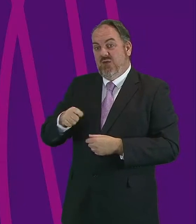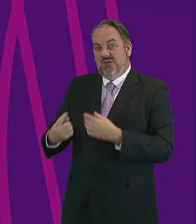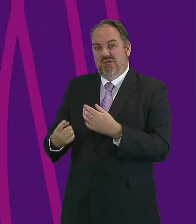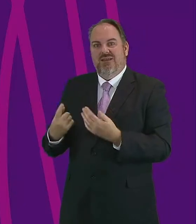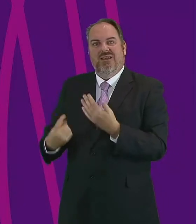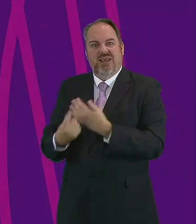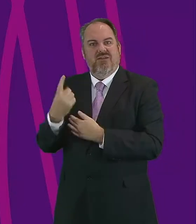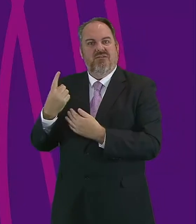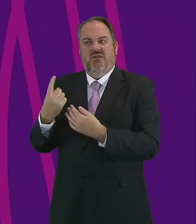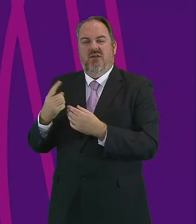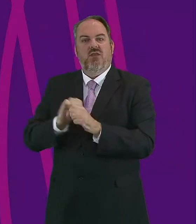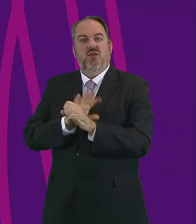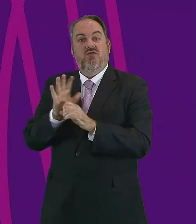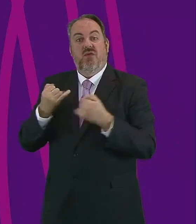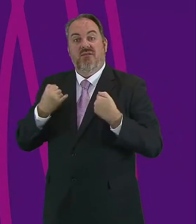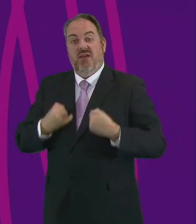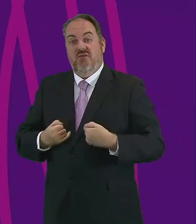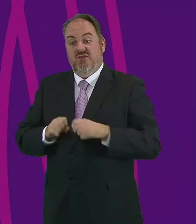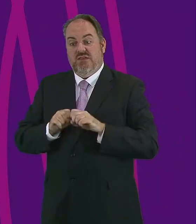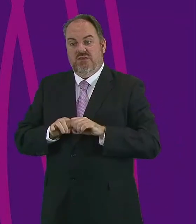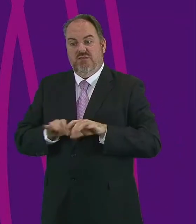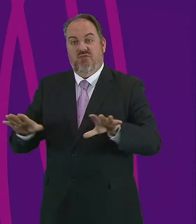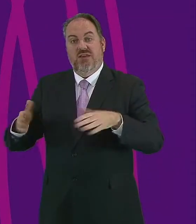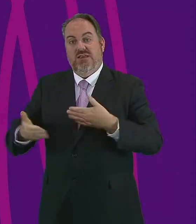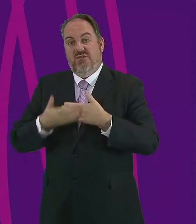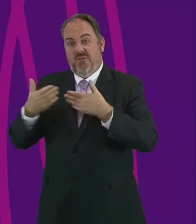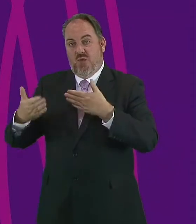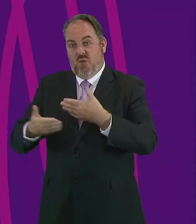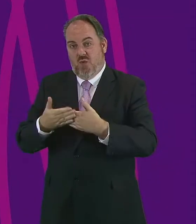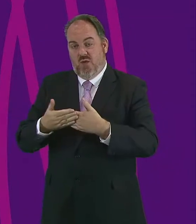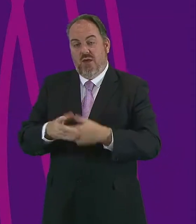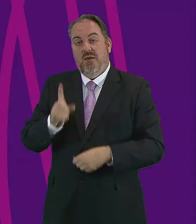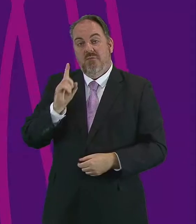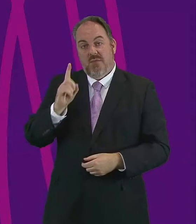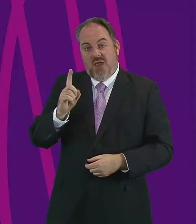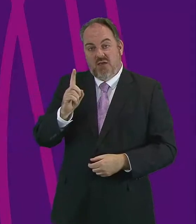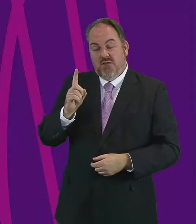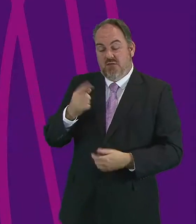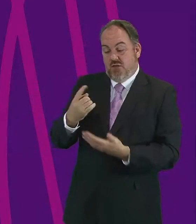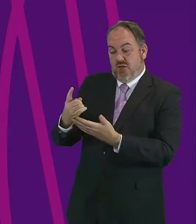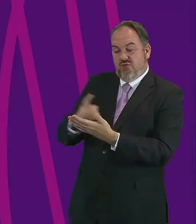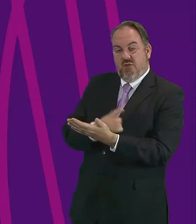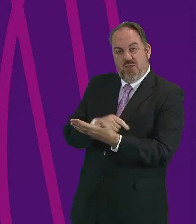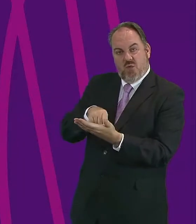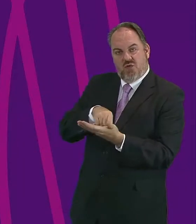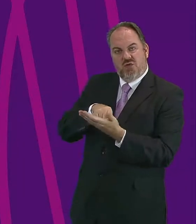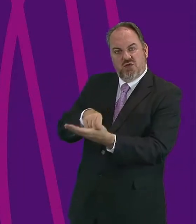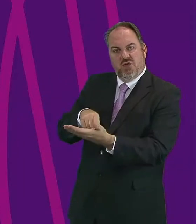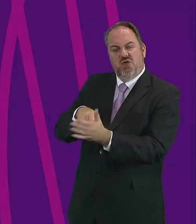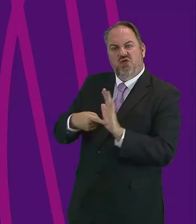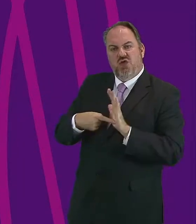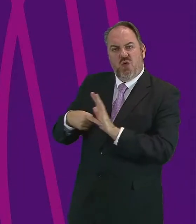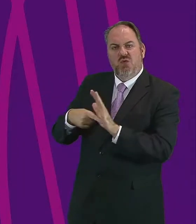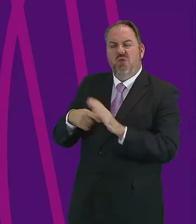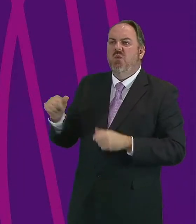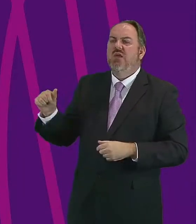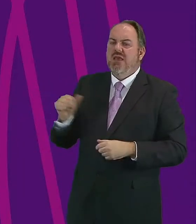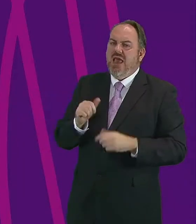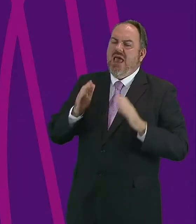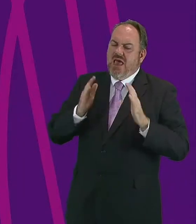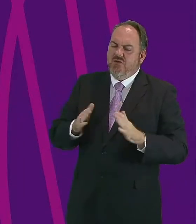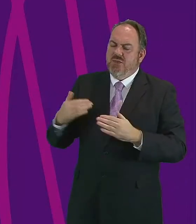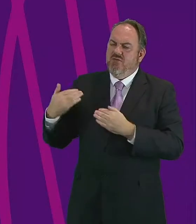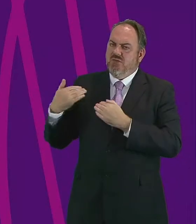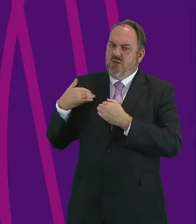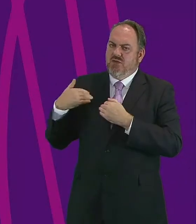resurgence of the virus. The report demonstrates that accountability continues to be integral to our efforts to suppress the virus,